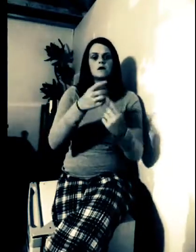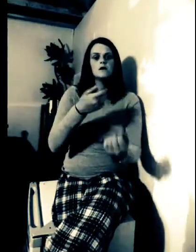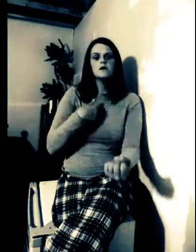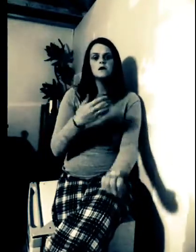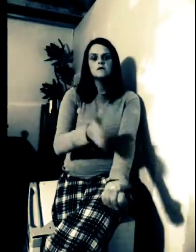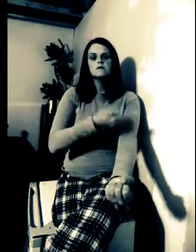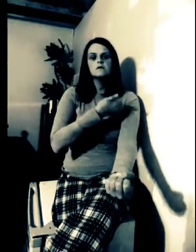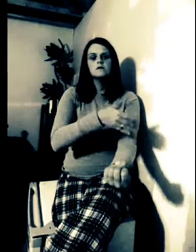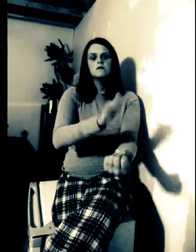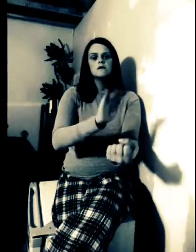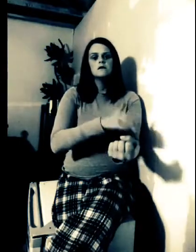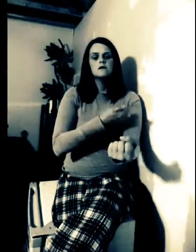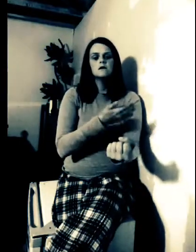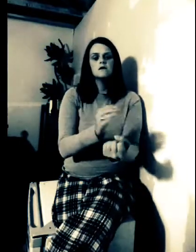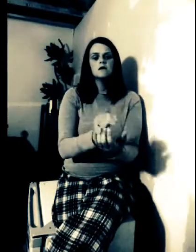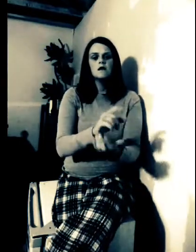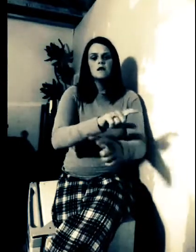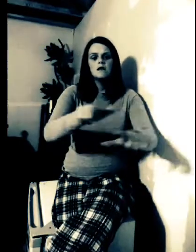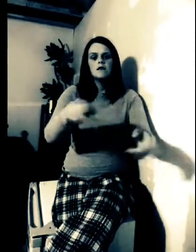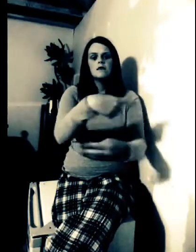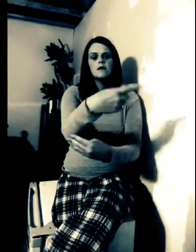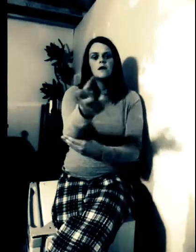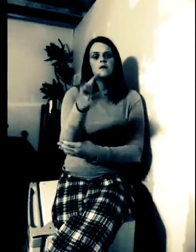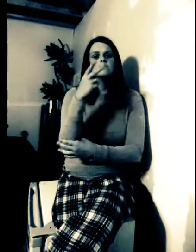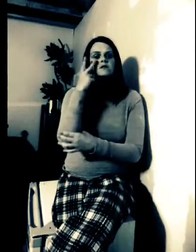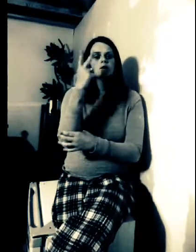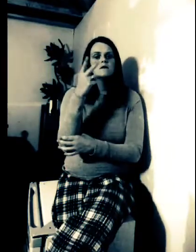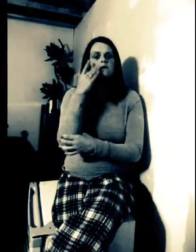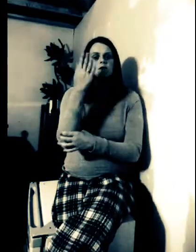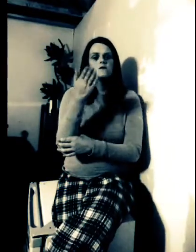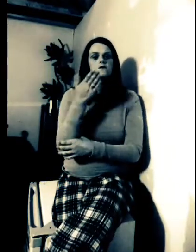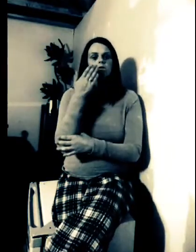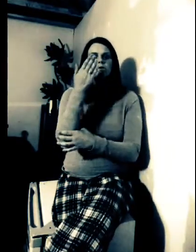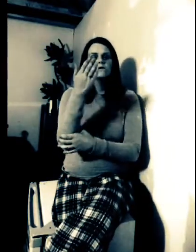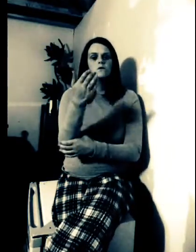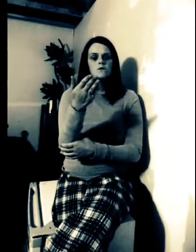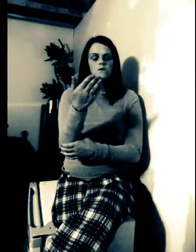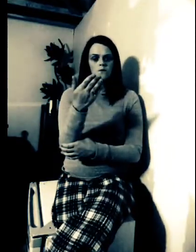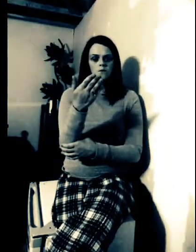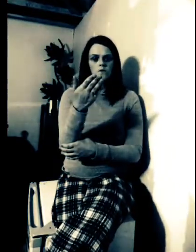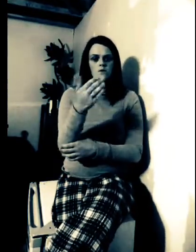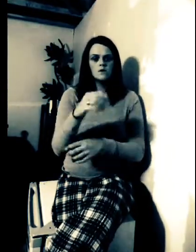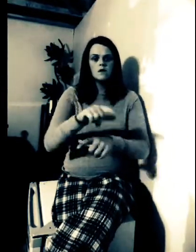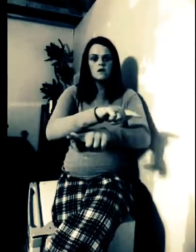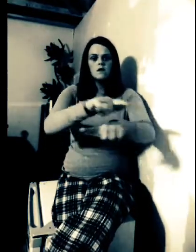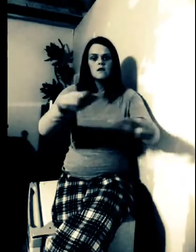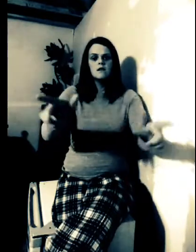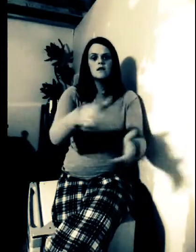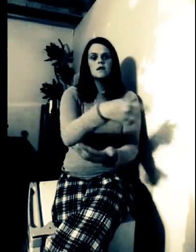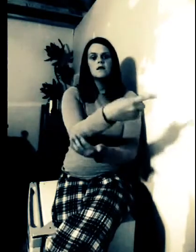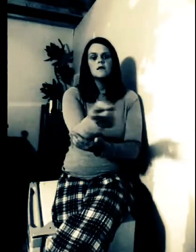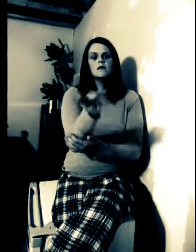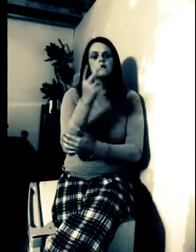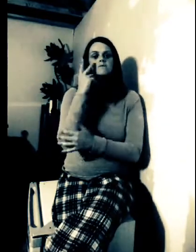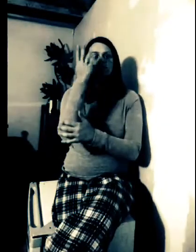I sing Let them see you Let them